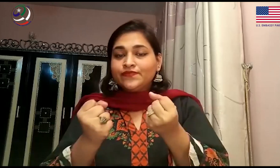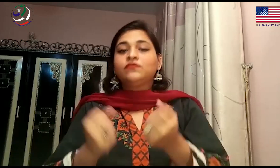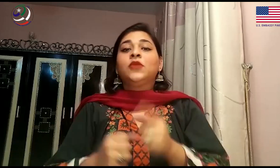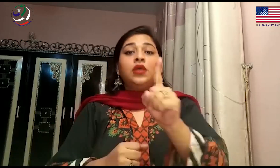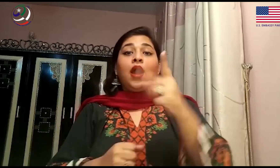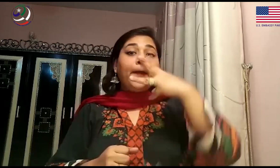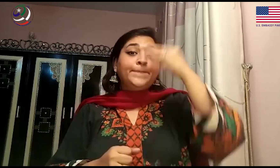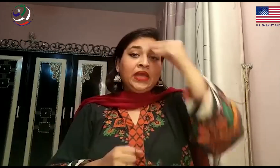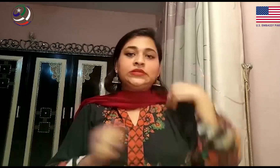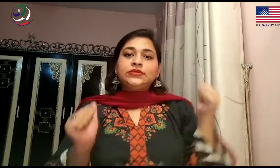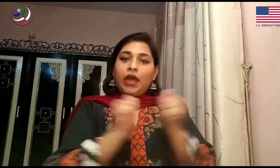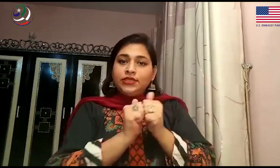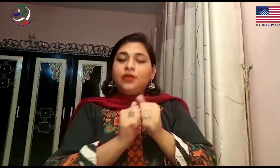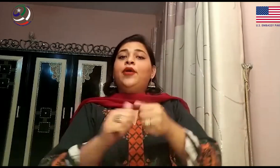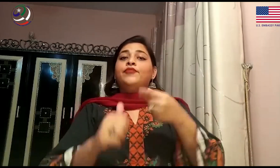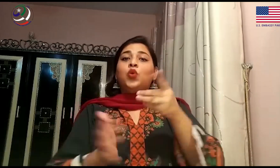deaf, so I go with my mom.